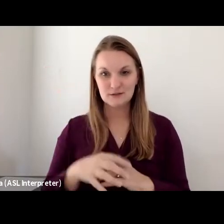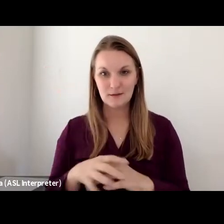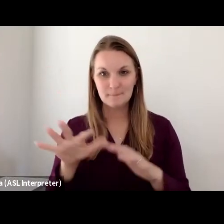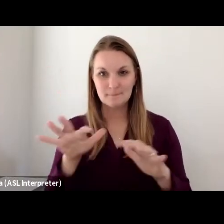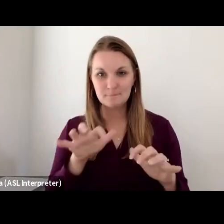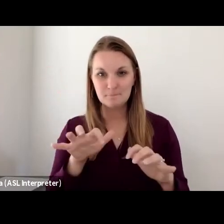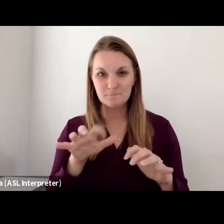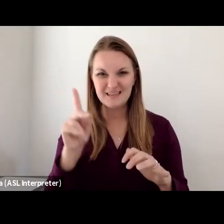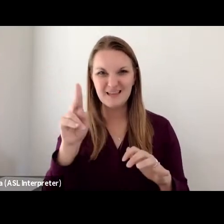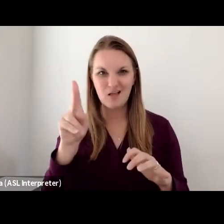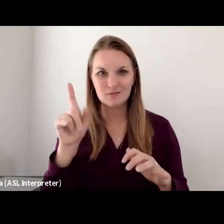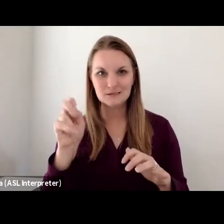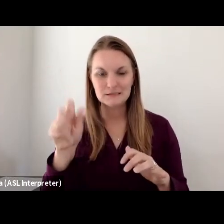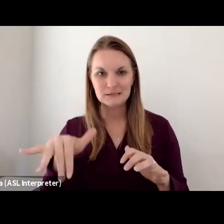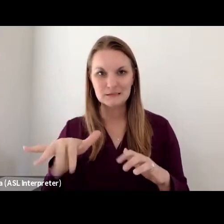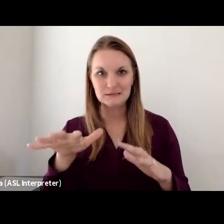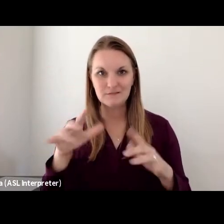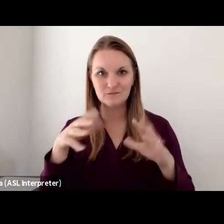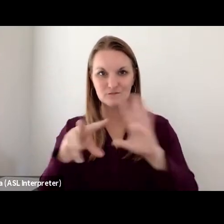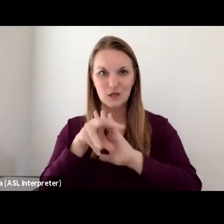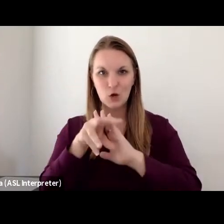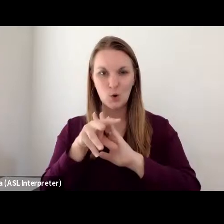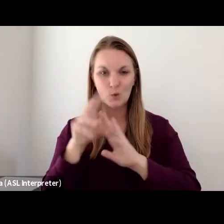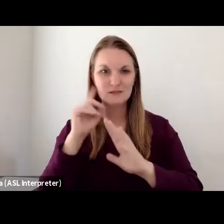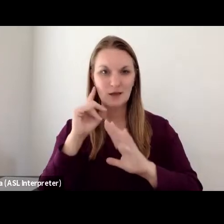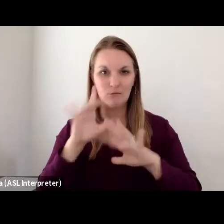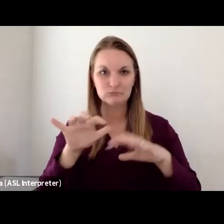Elena's presentation,